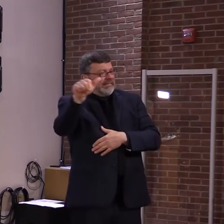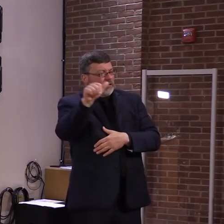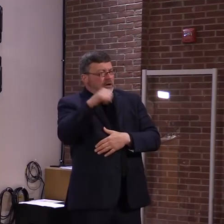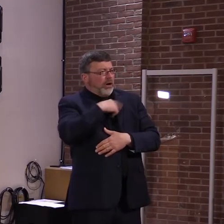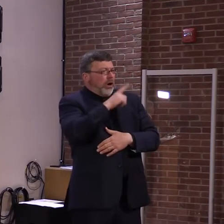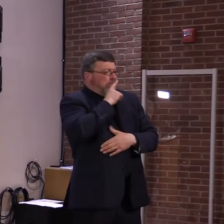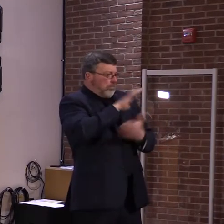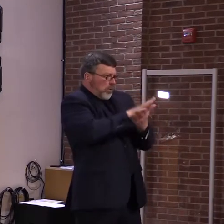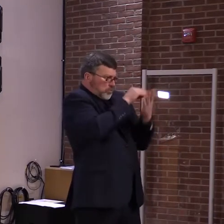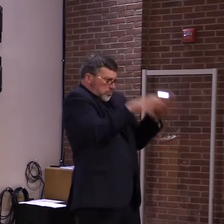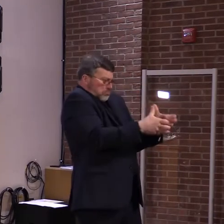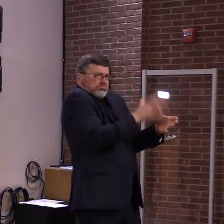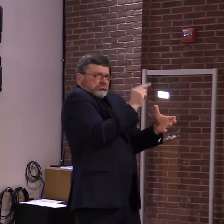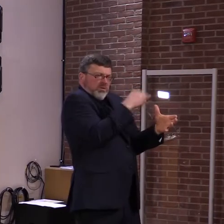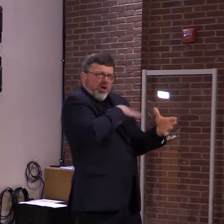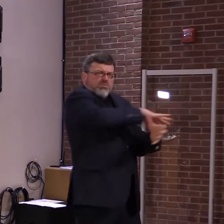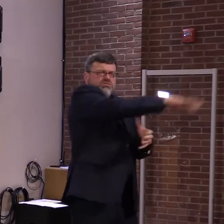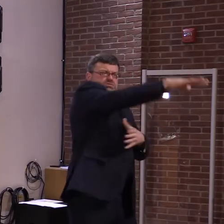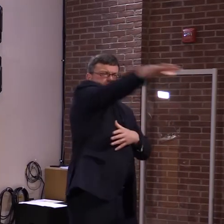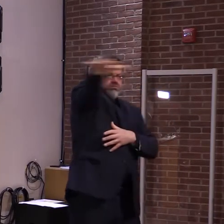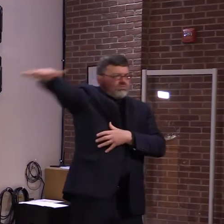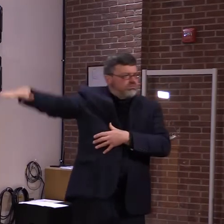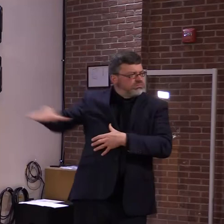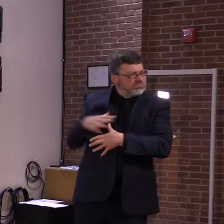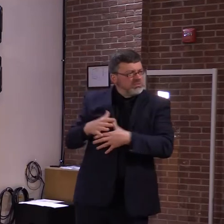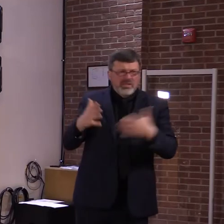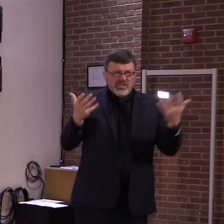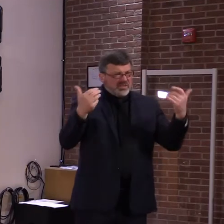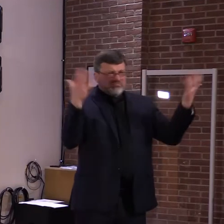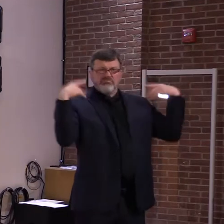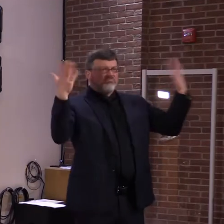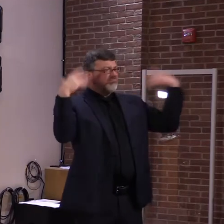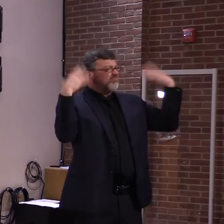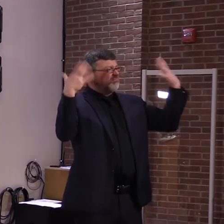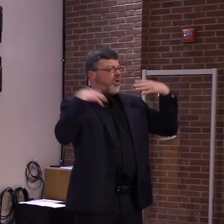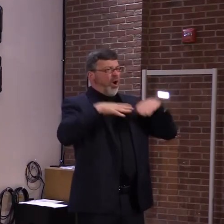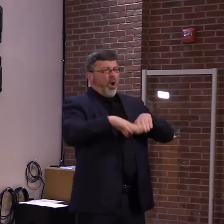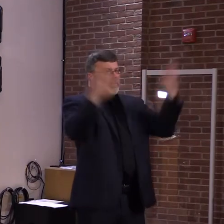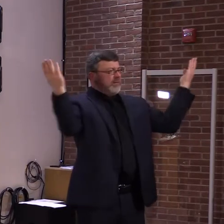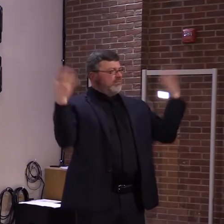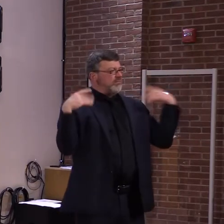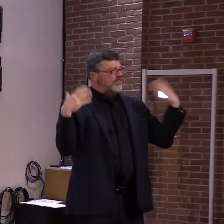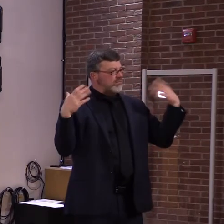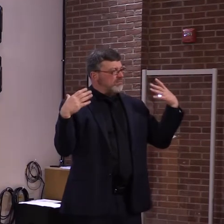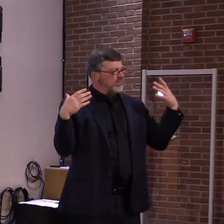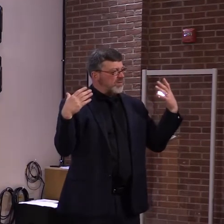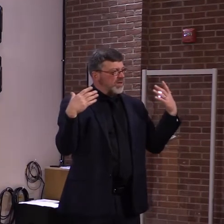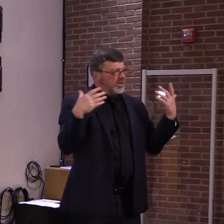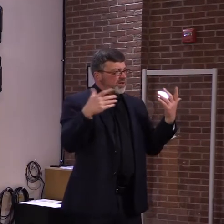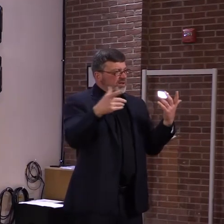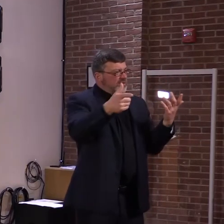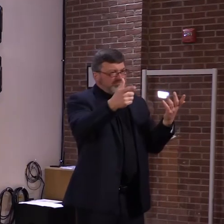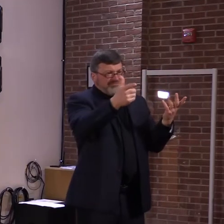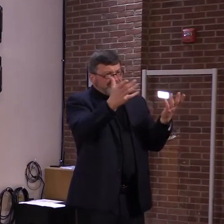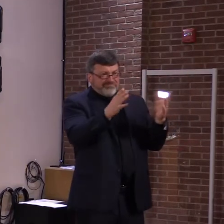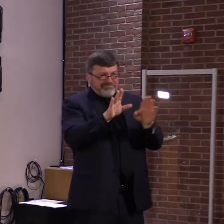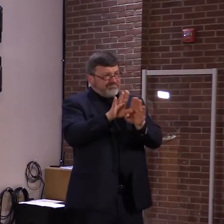use a clinic to go ahead and do that. And walk-ins are encouraged at those clinics as well.